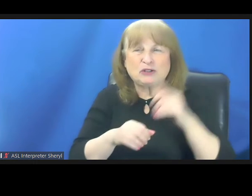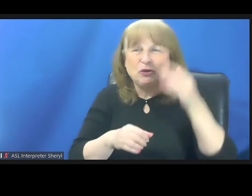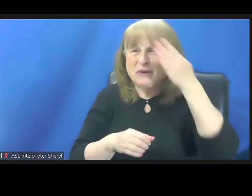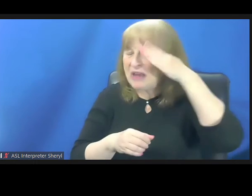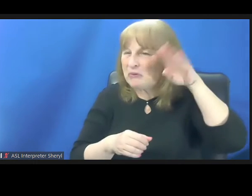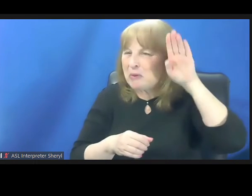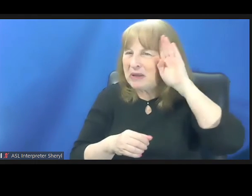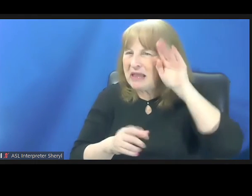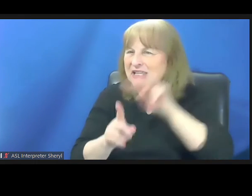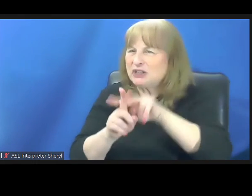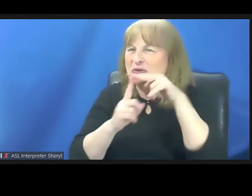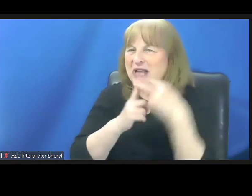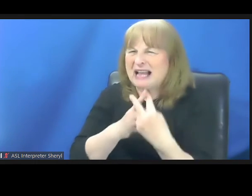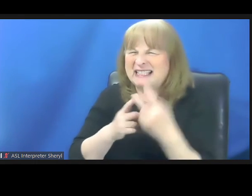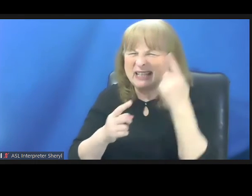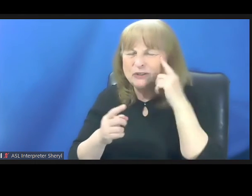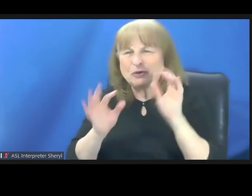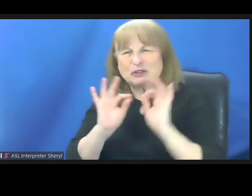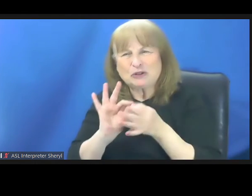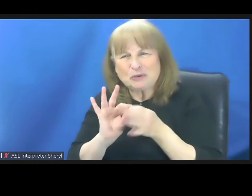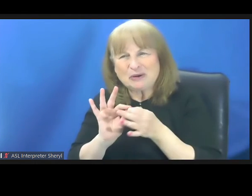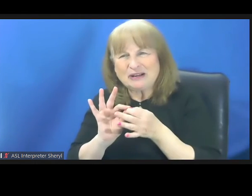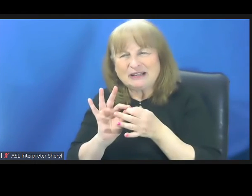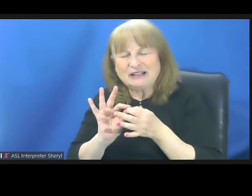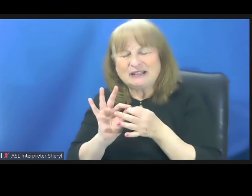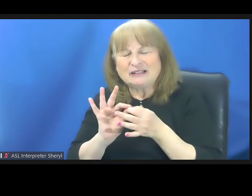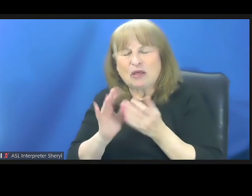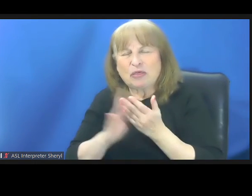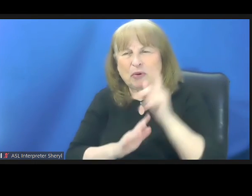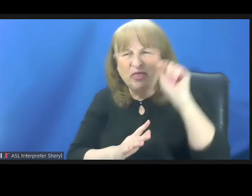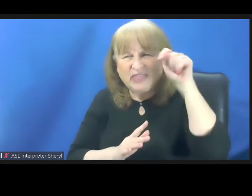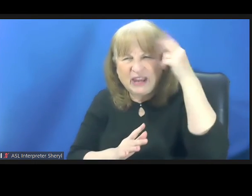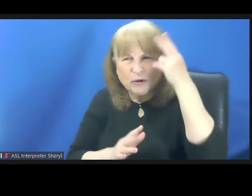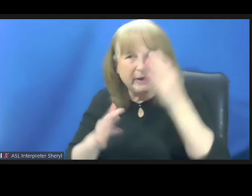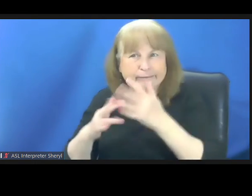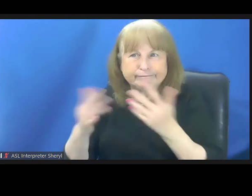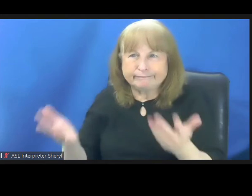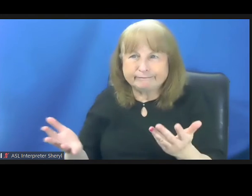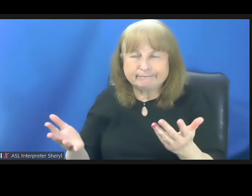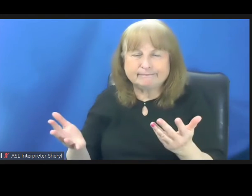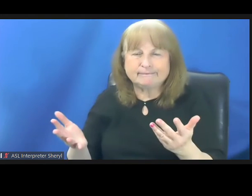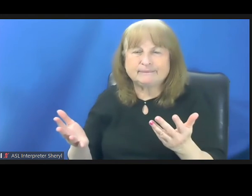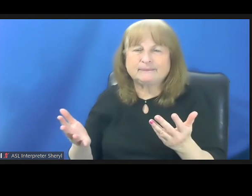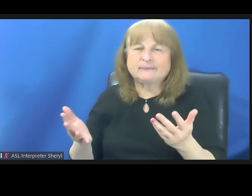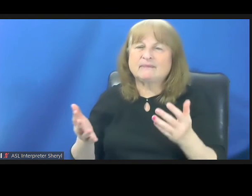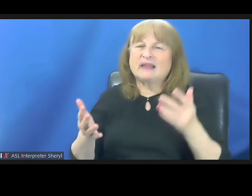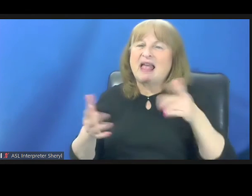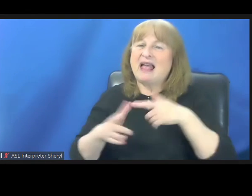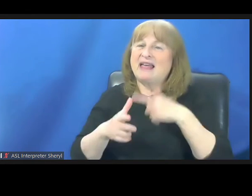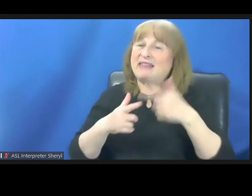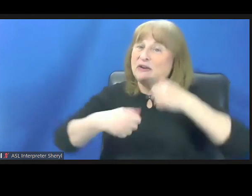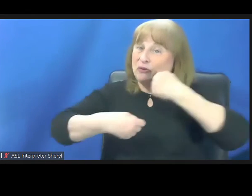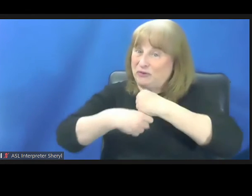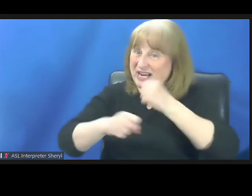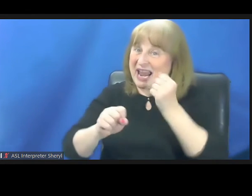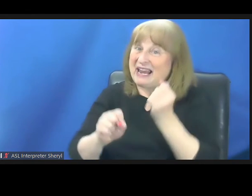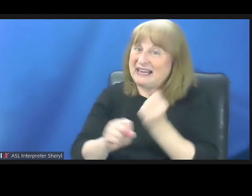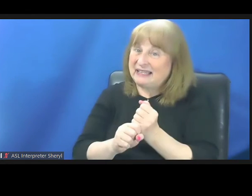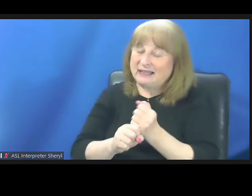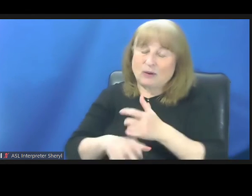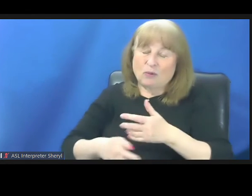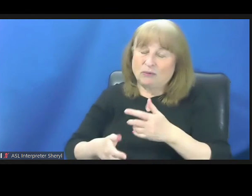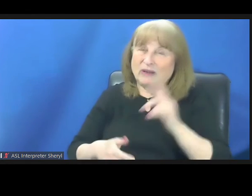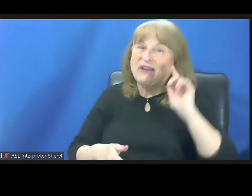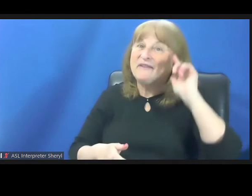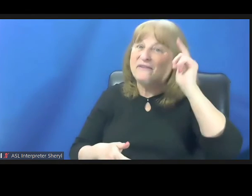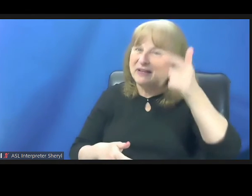anthropological context to interpret it, through theory and whatnot. Yeah. And then creating this, what